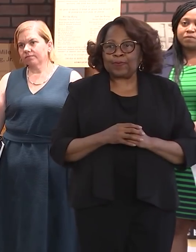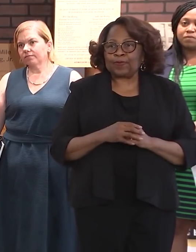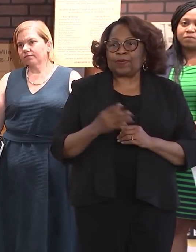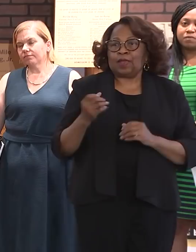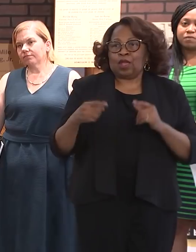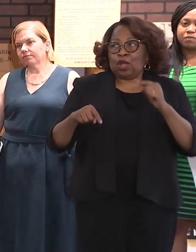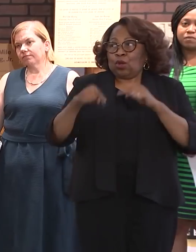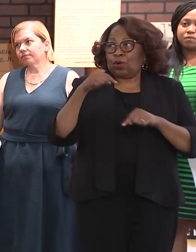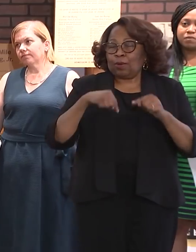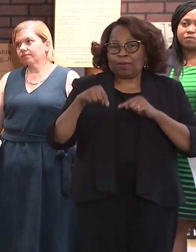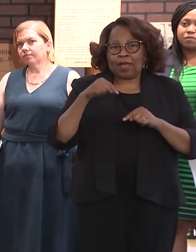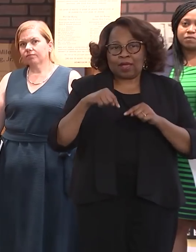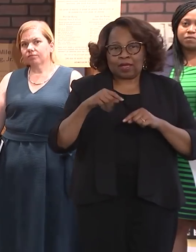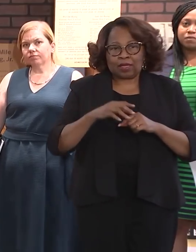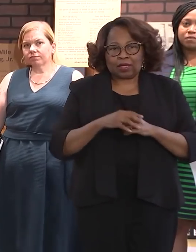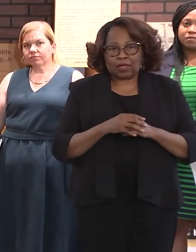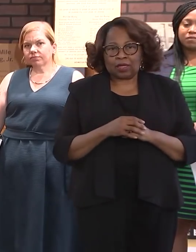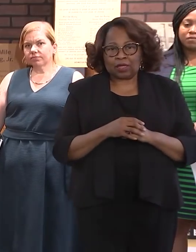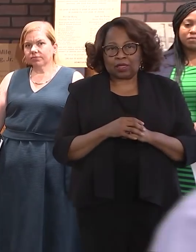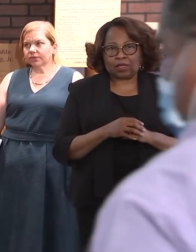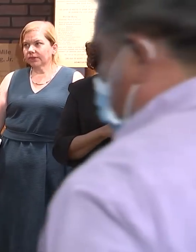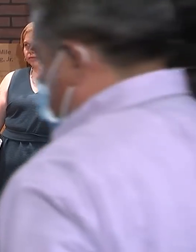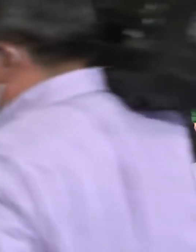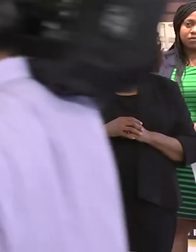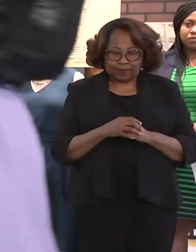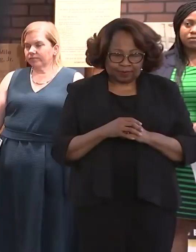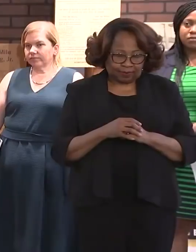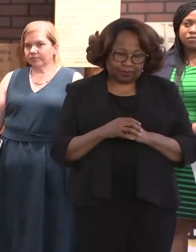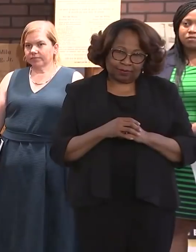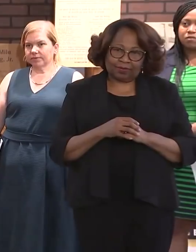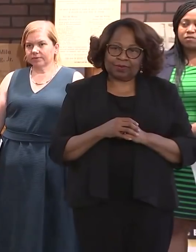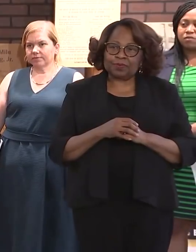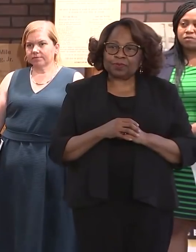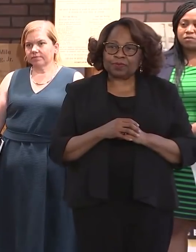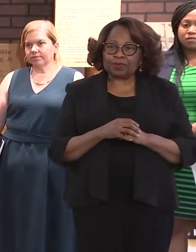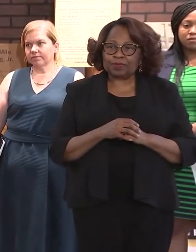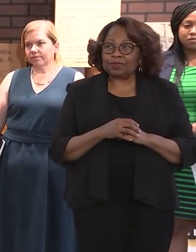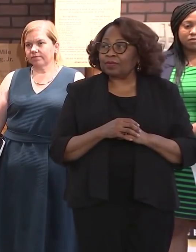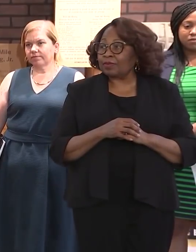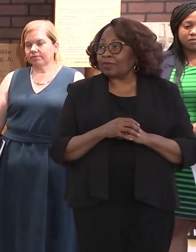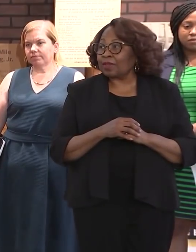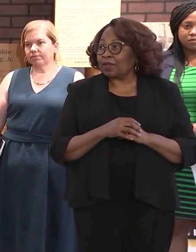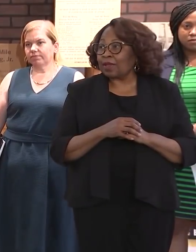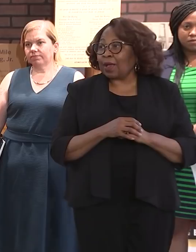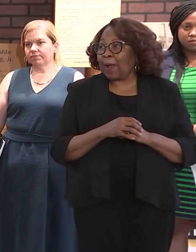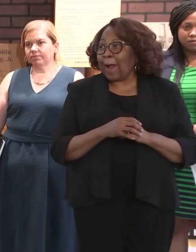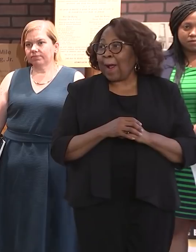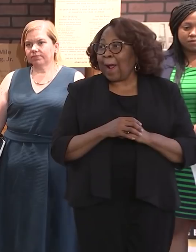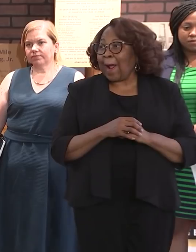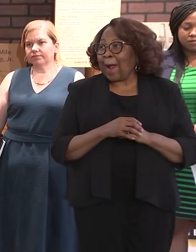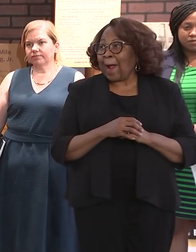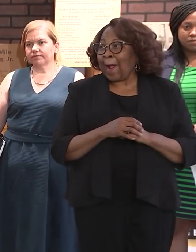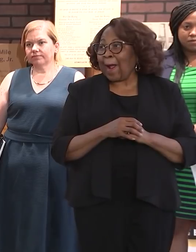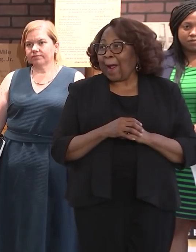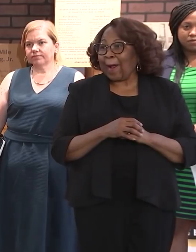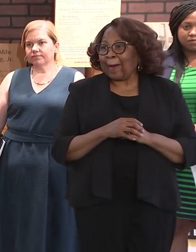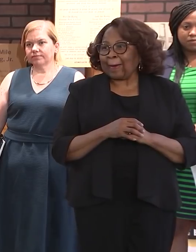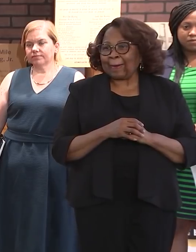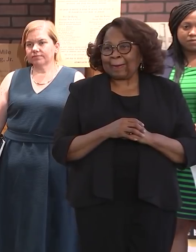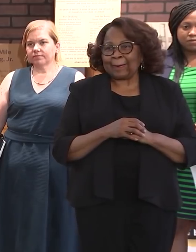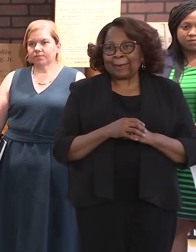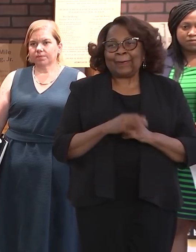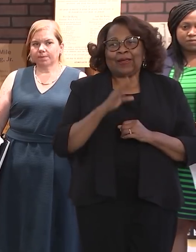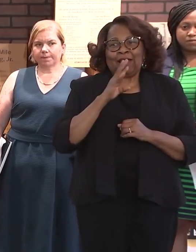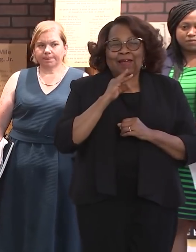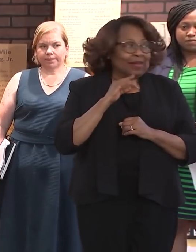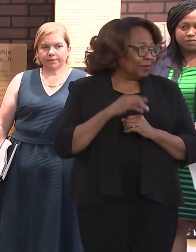back to the elected school board. Okay. There you go. Spoke